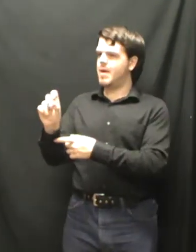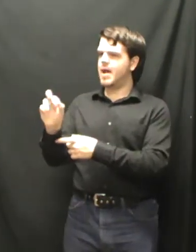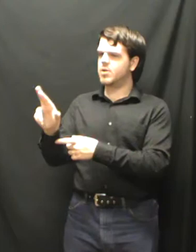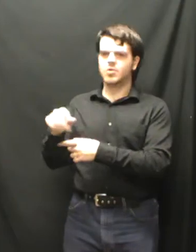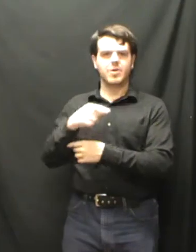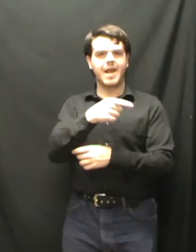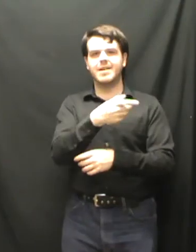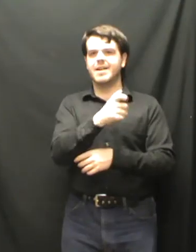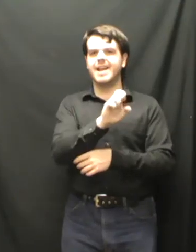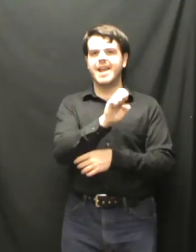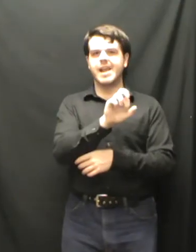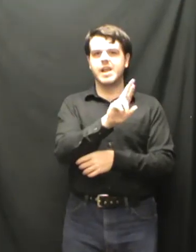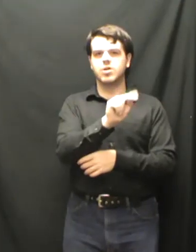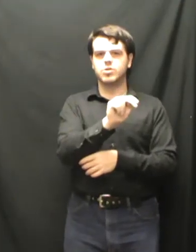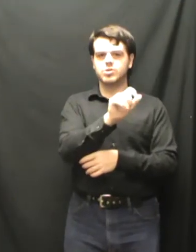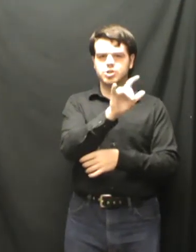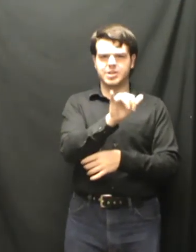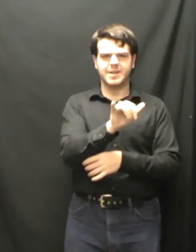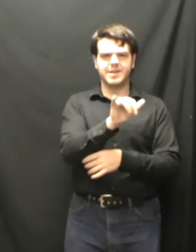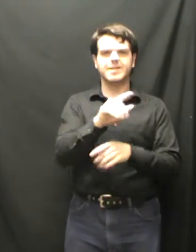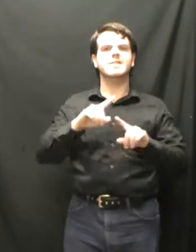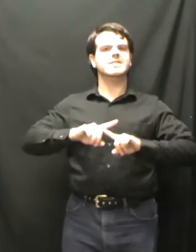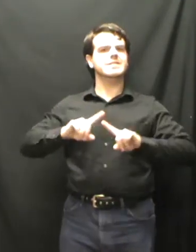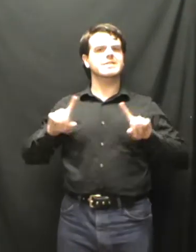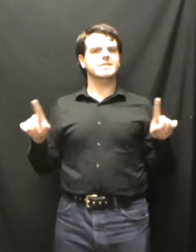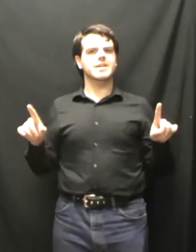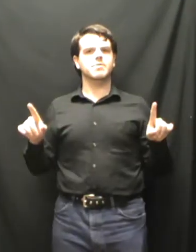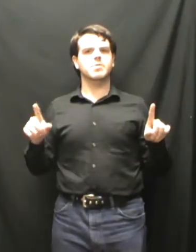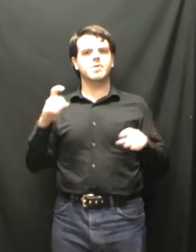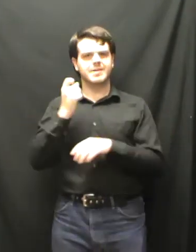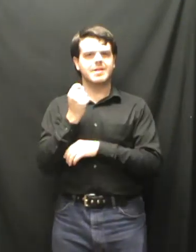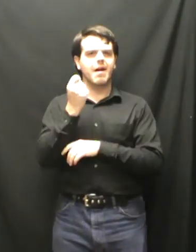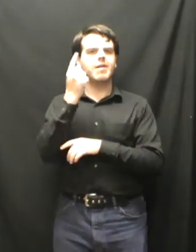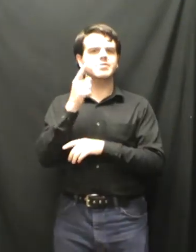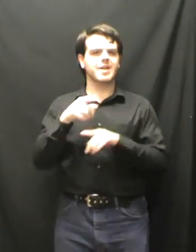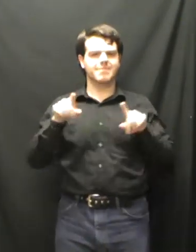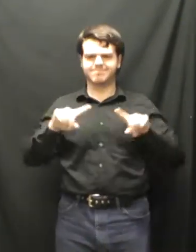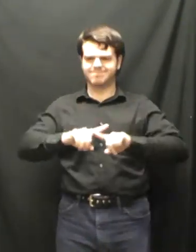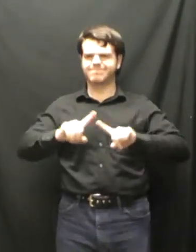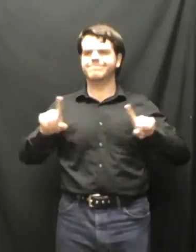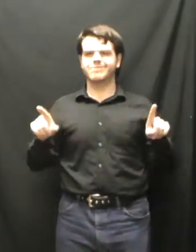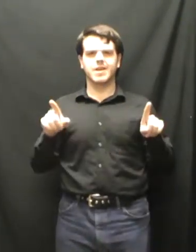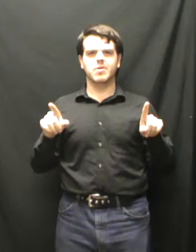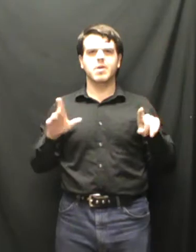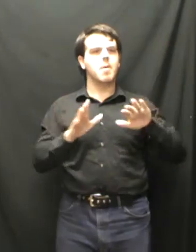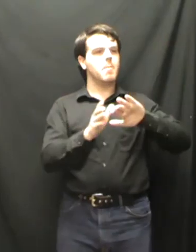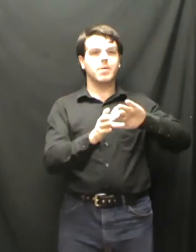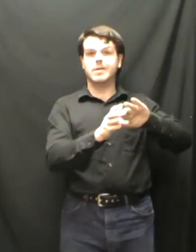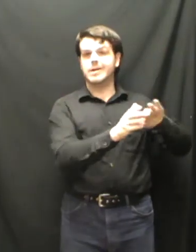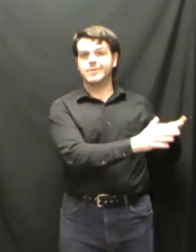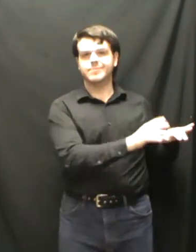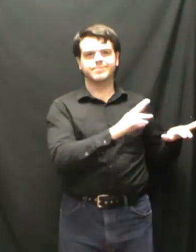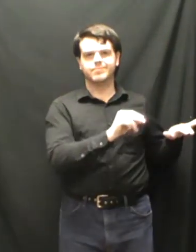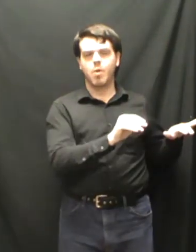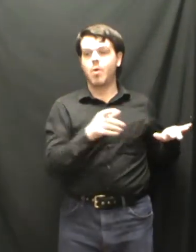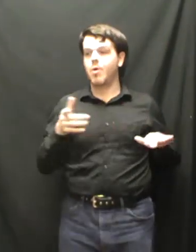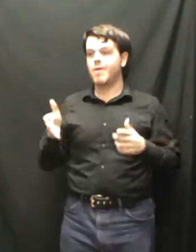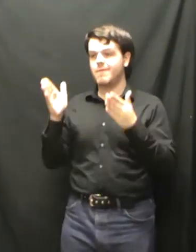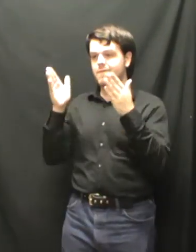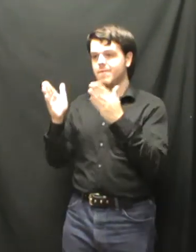understand that there is that difference. But we're going to focus not on energy today. We're going to focus on matter. So let's move on and let's say,